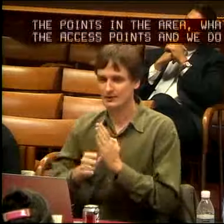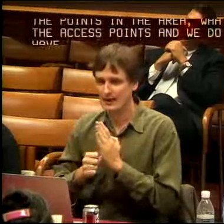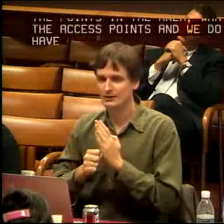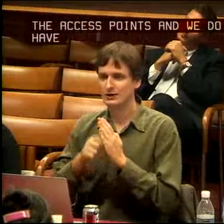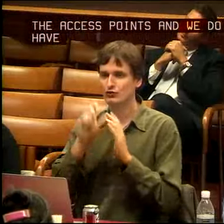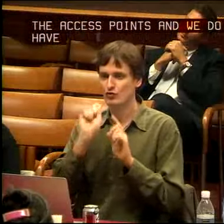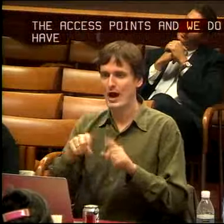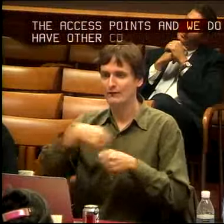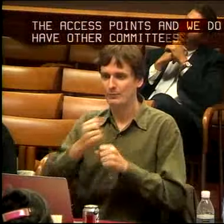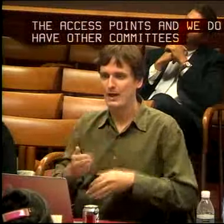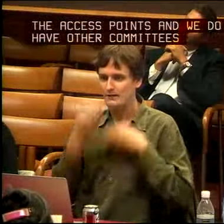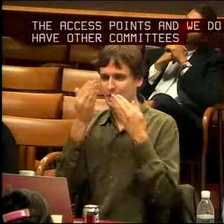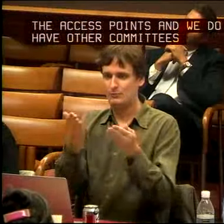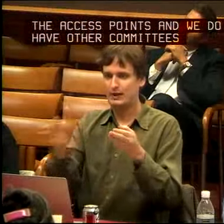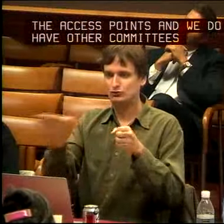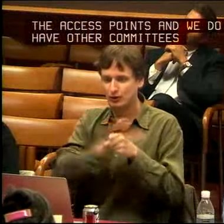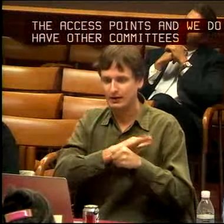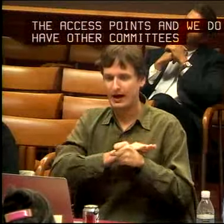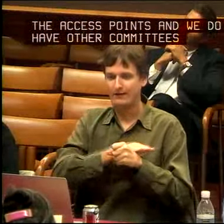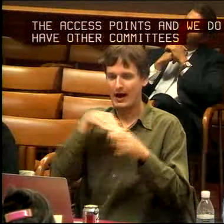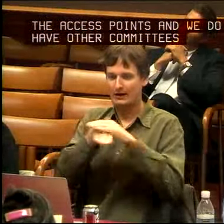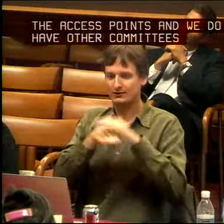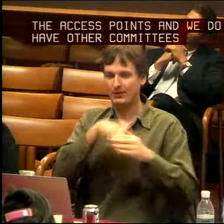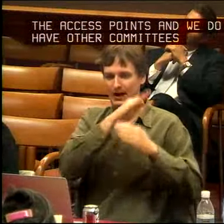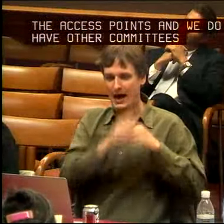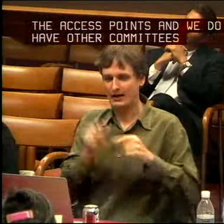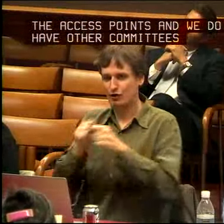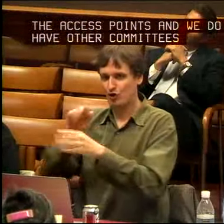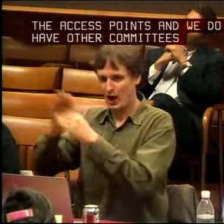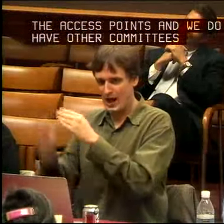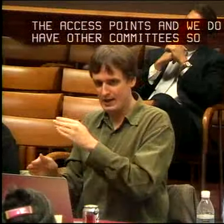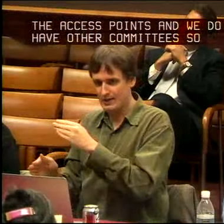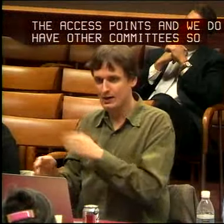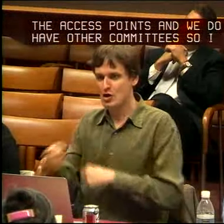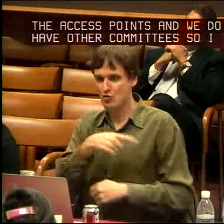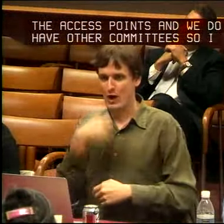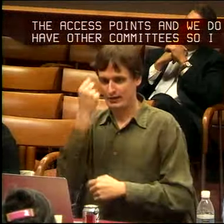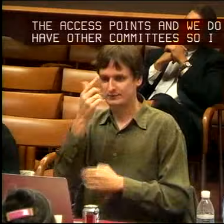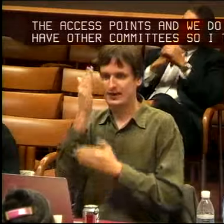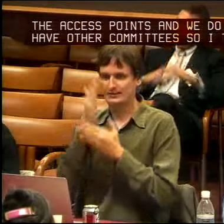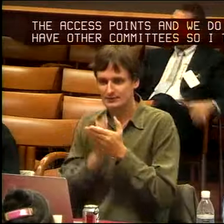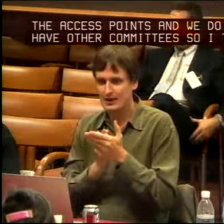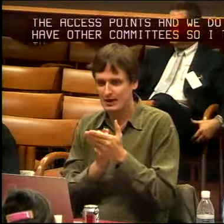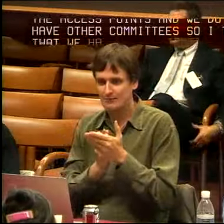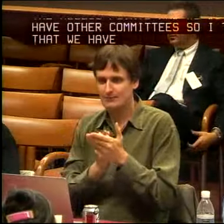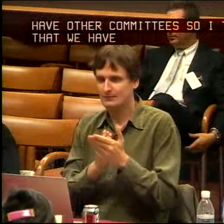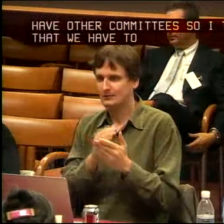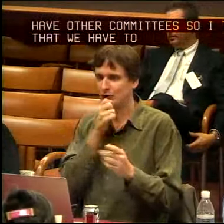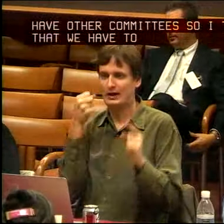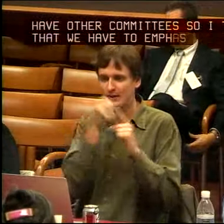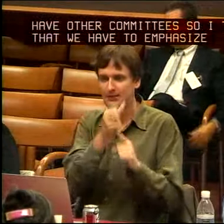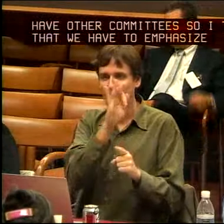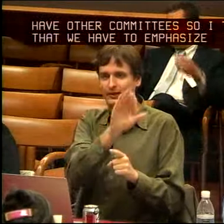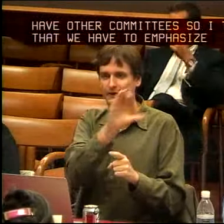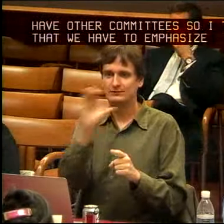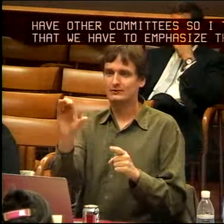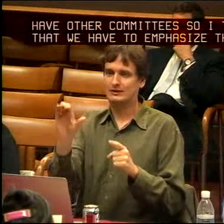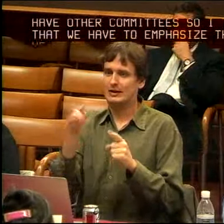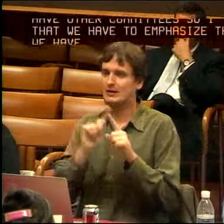we have to emphasize that we have to make available enough access point to point so that we understand that there are some who are